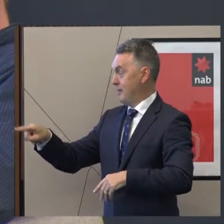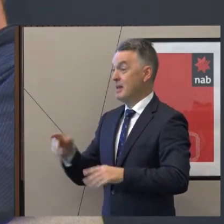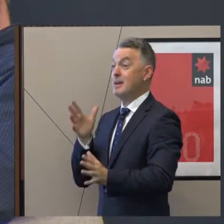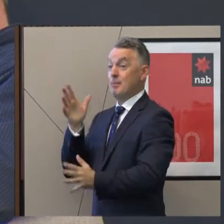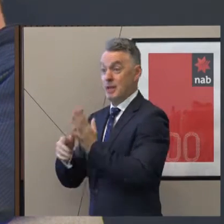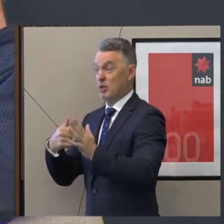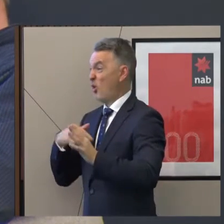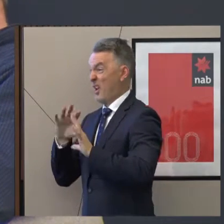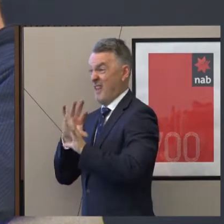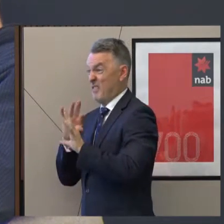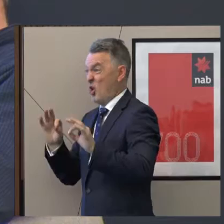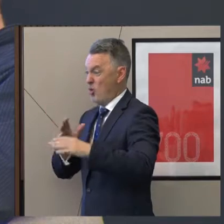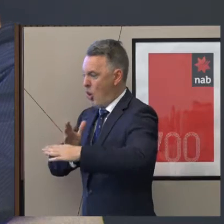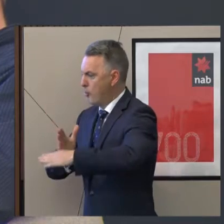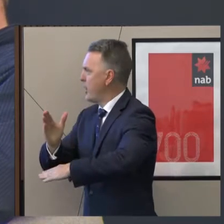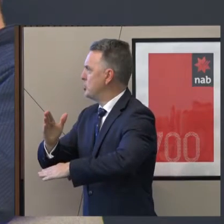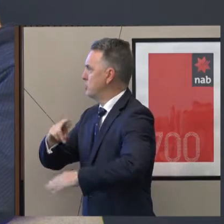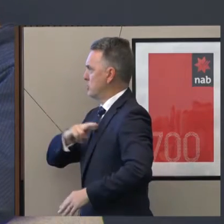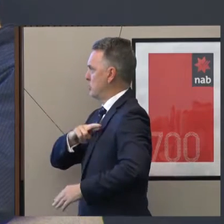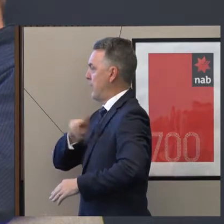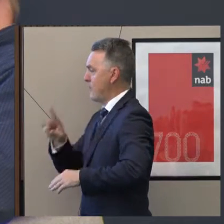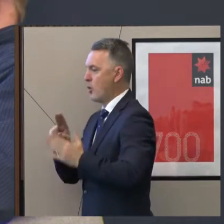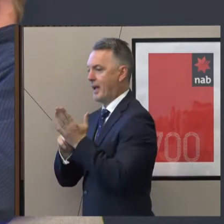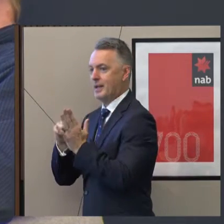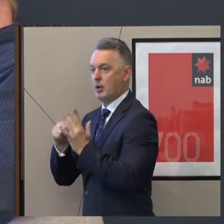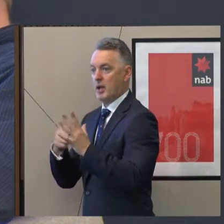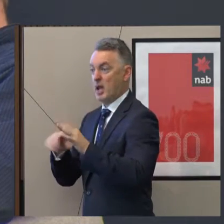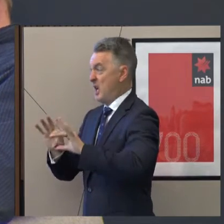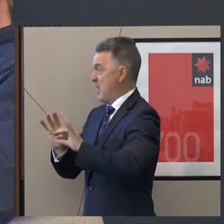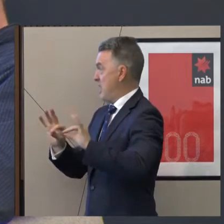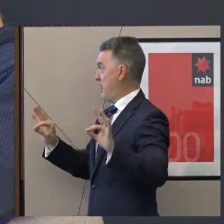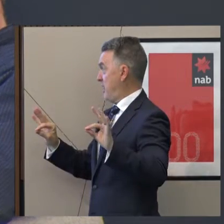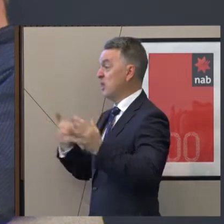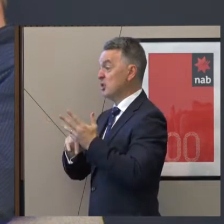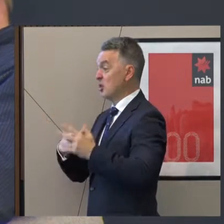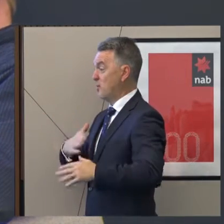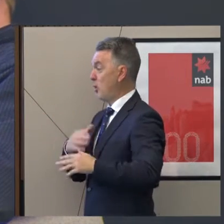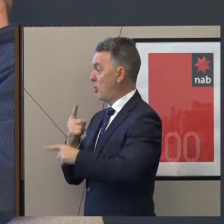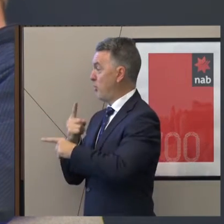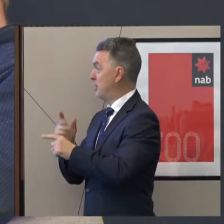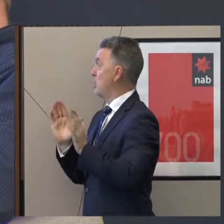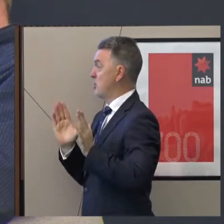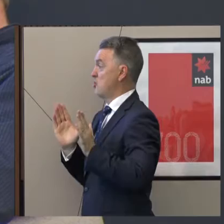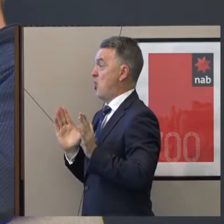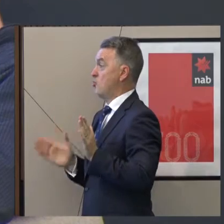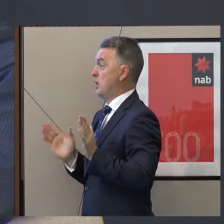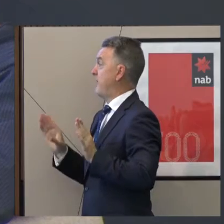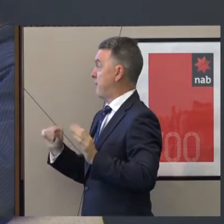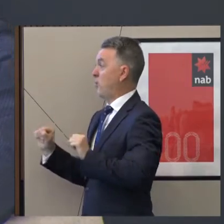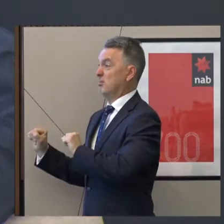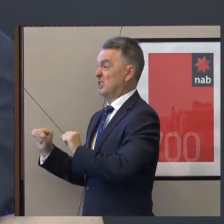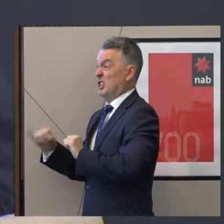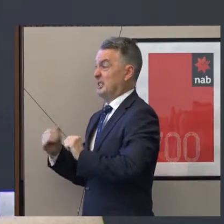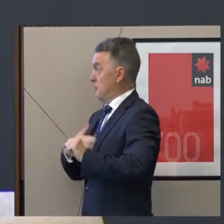have no operational responsibility for the NDIA, and my comments purely come from the point of view of